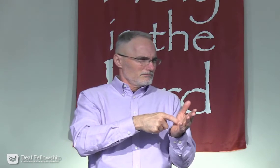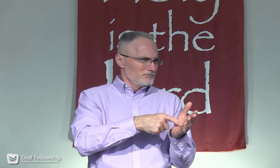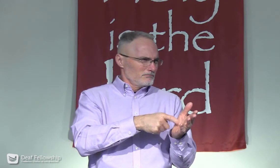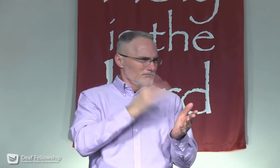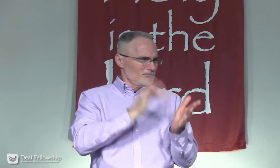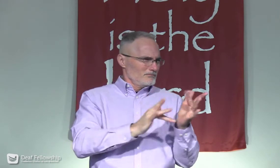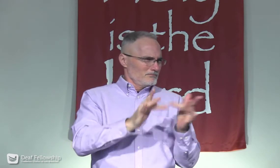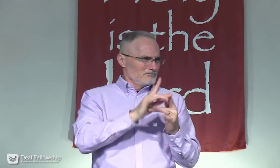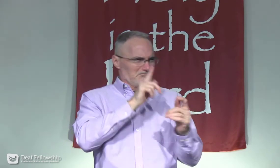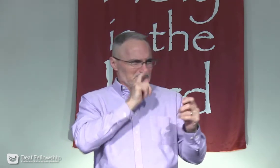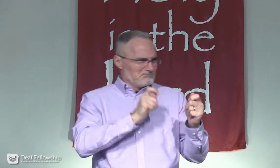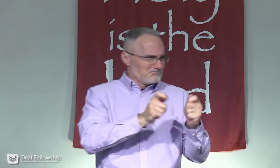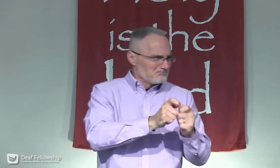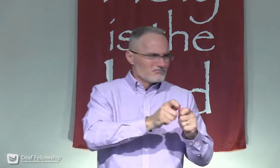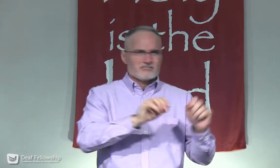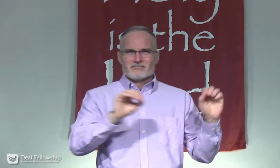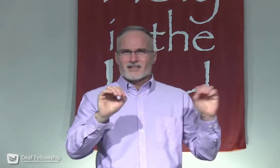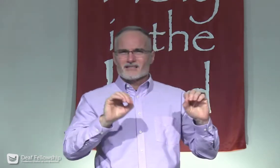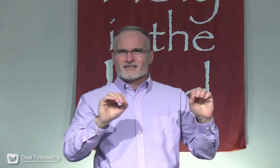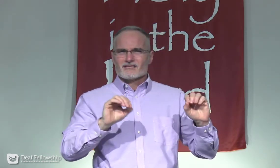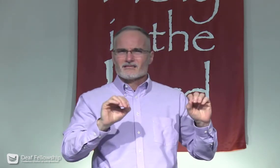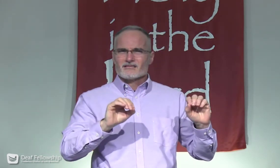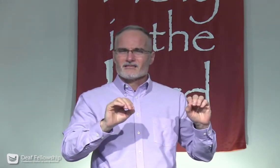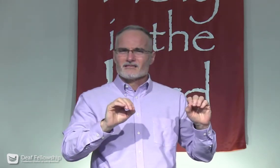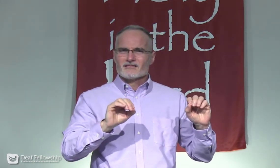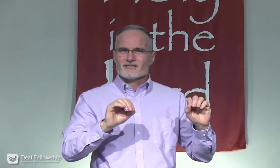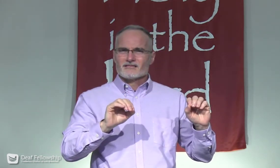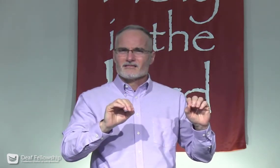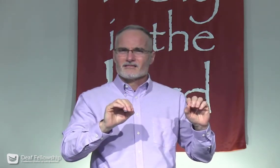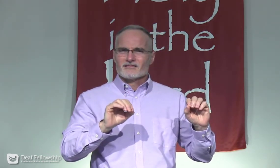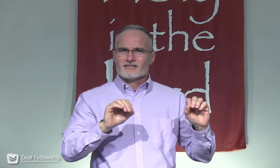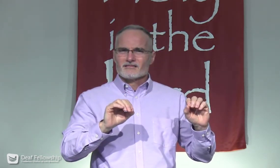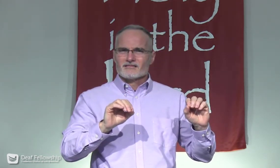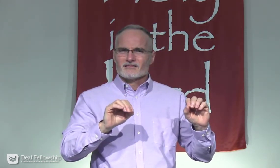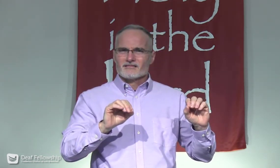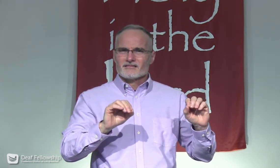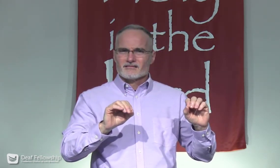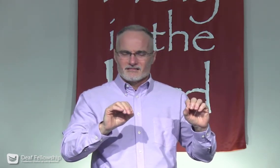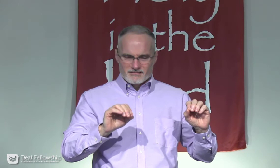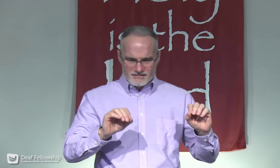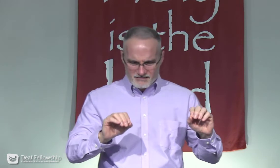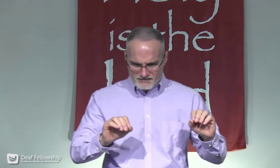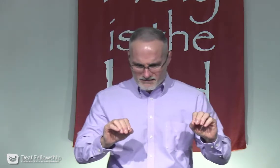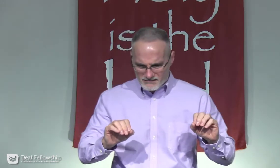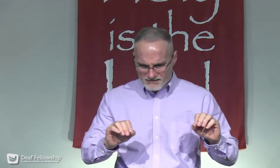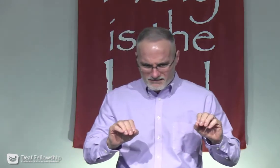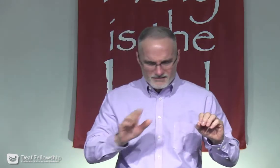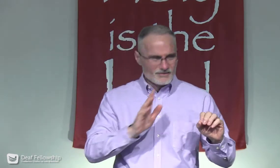at him and he noticed that Jesus didn't fire back.